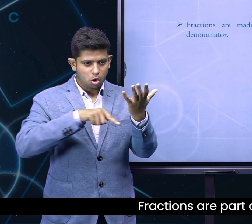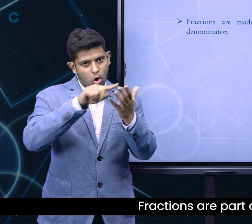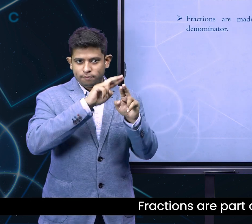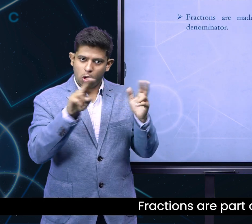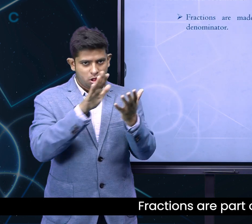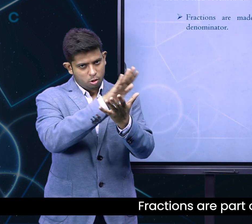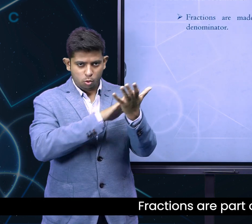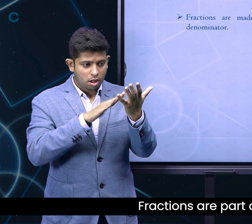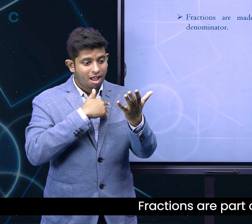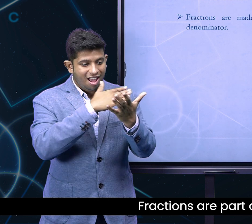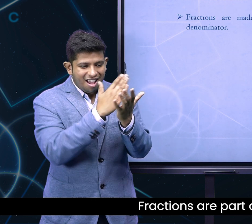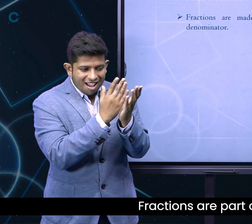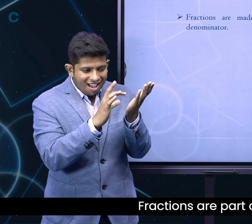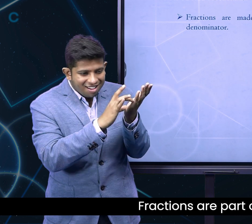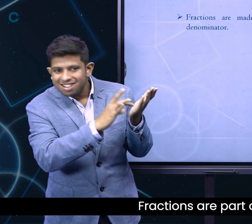Fractions are part of a whole.